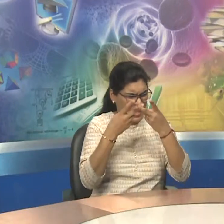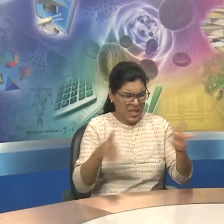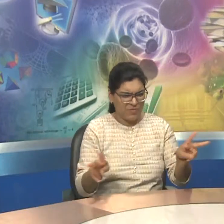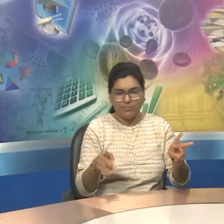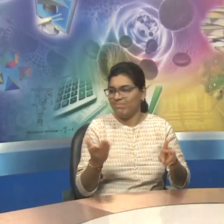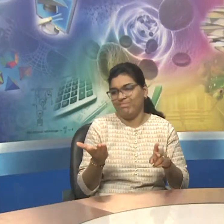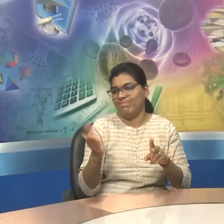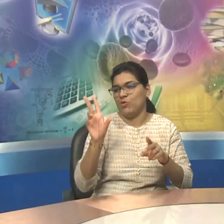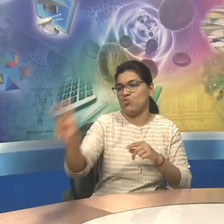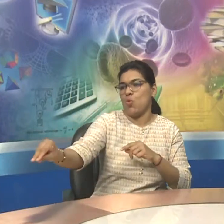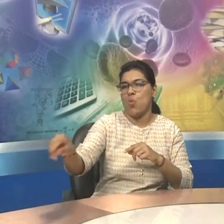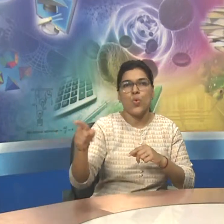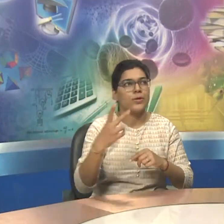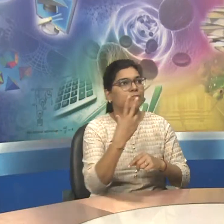the life